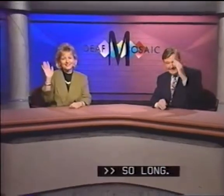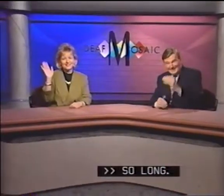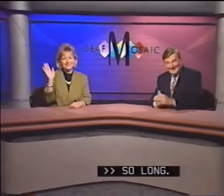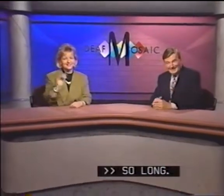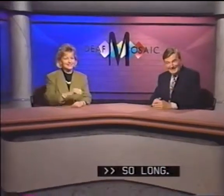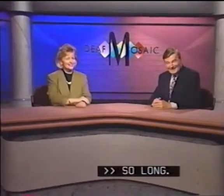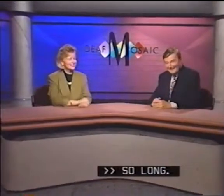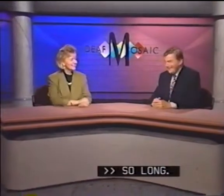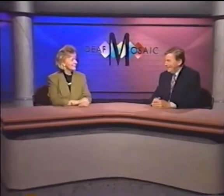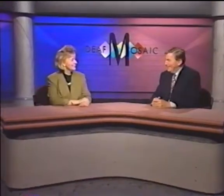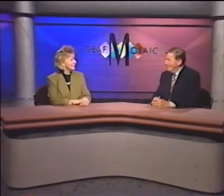long.